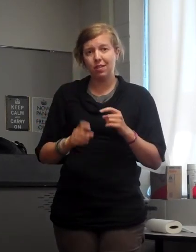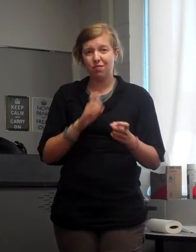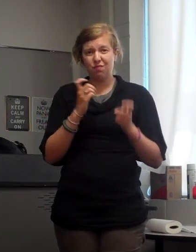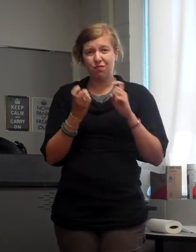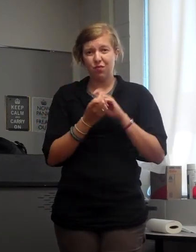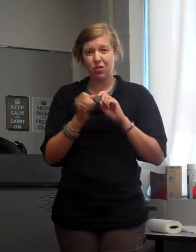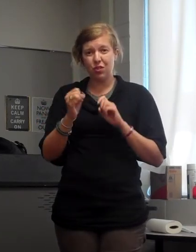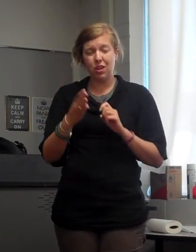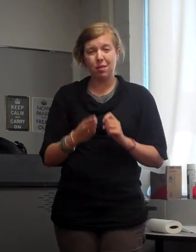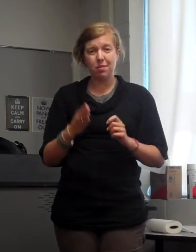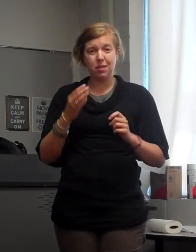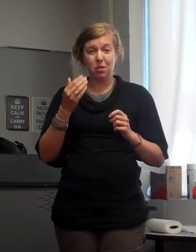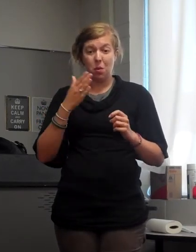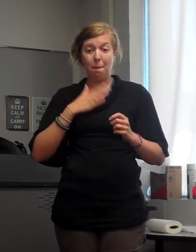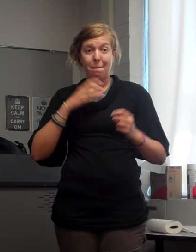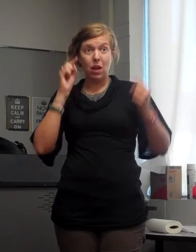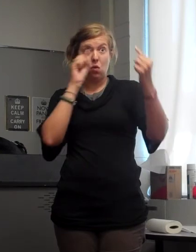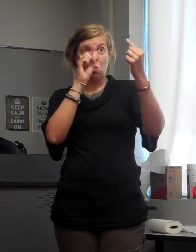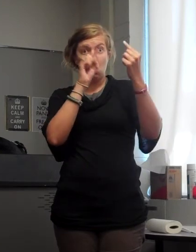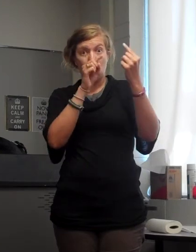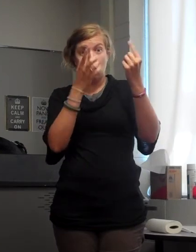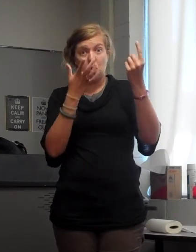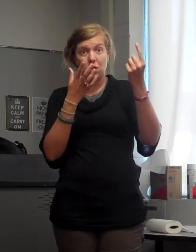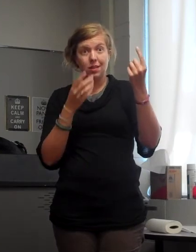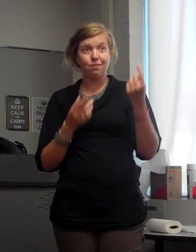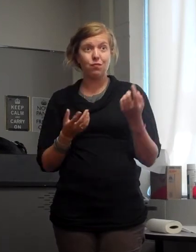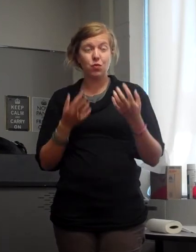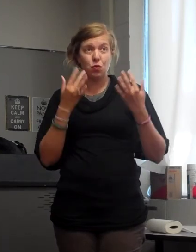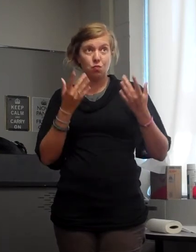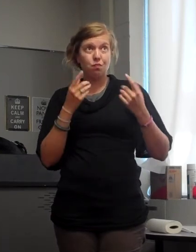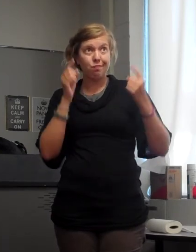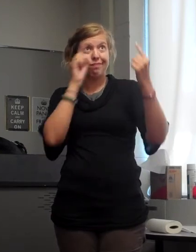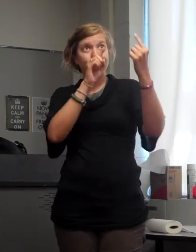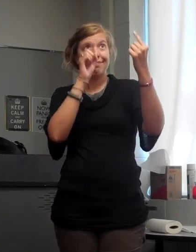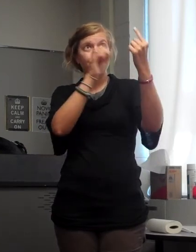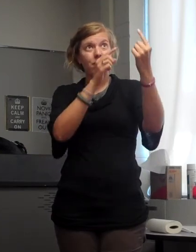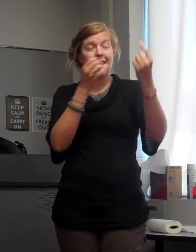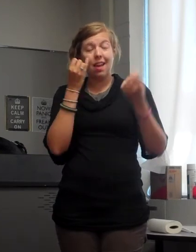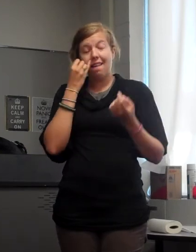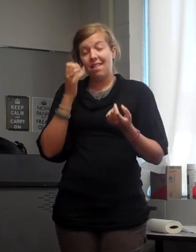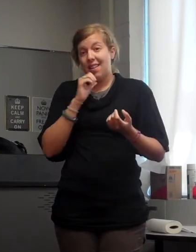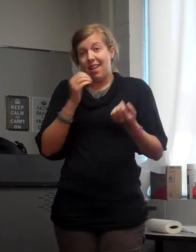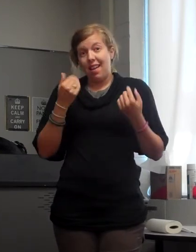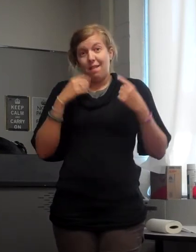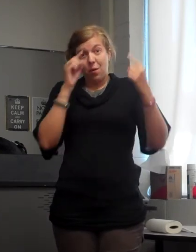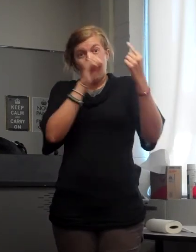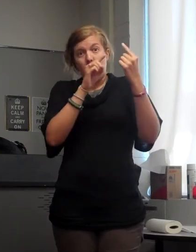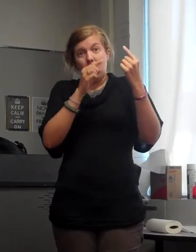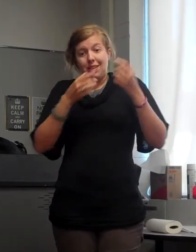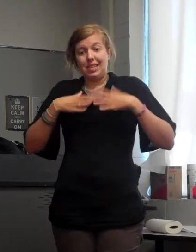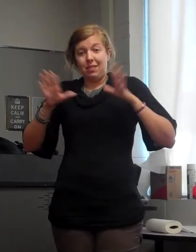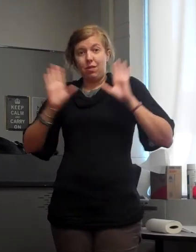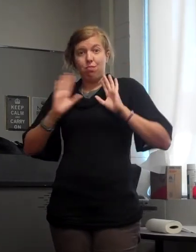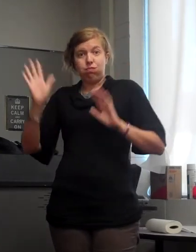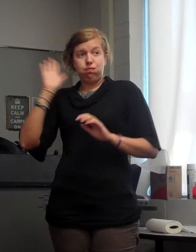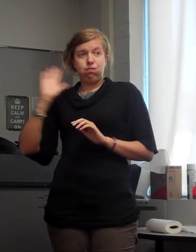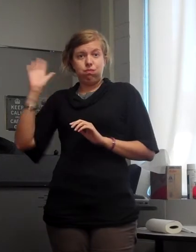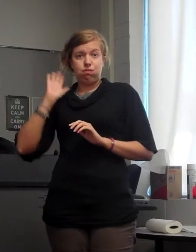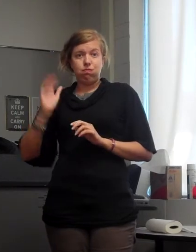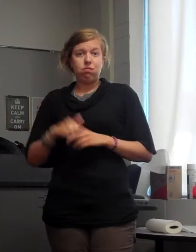needed a goal. If I didn't have something, I would have given up a long time ago. Would you advise someone to try to